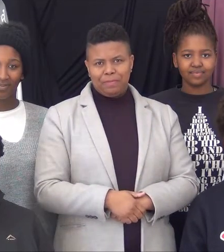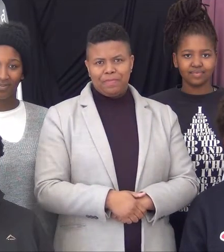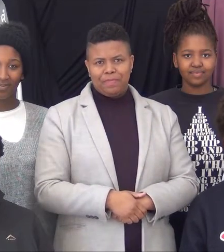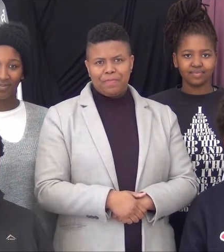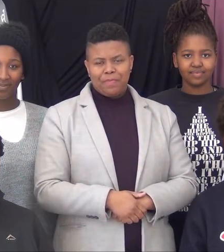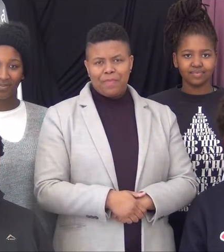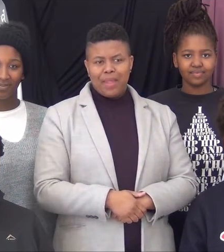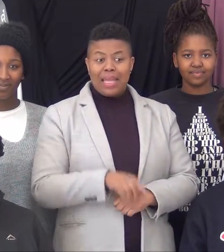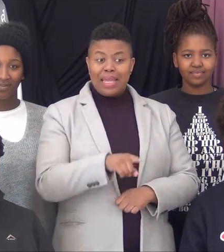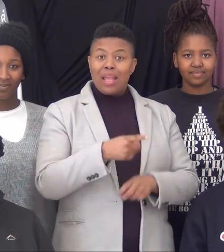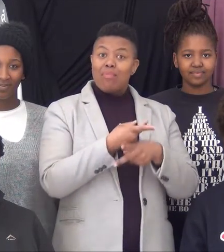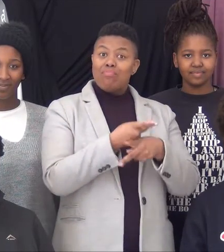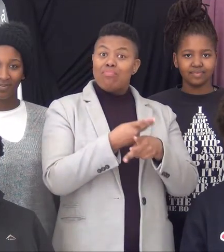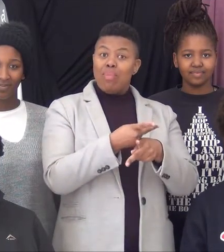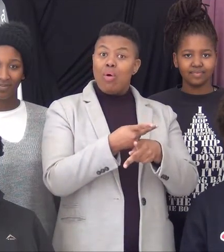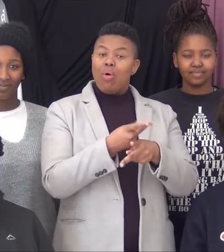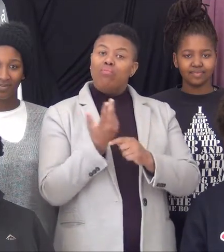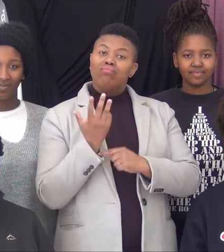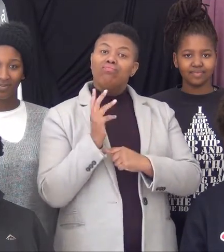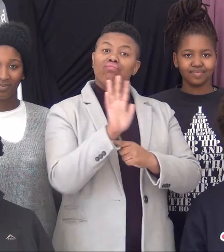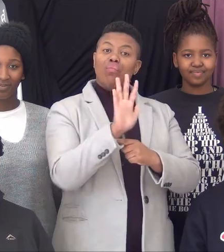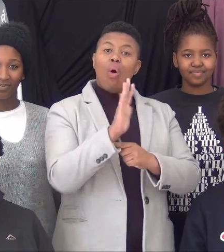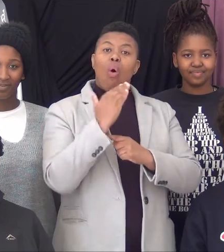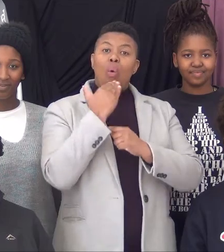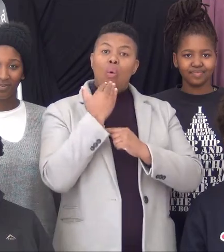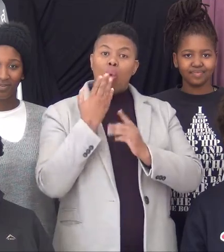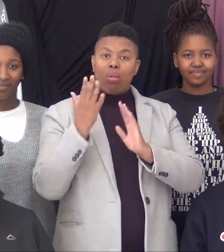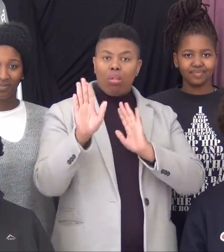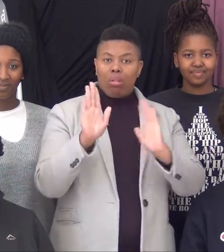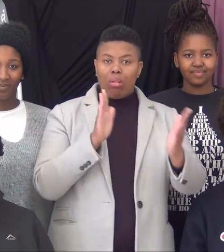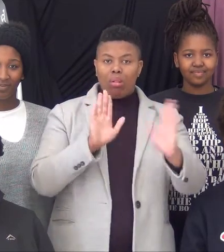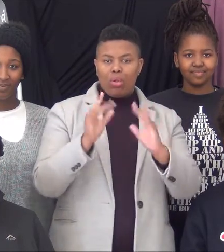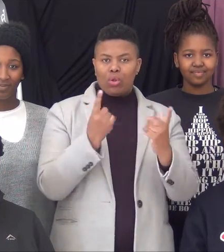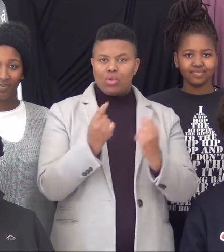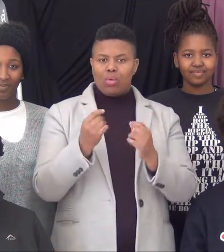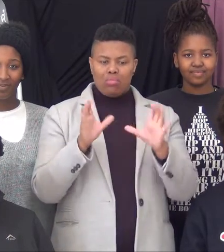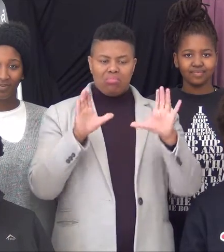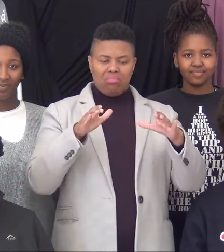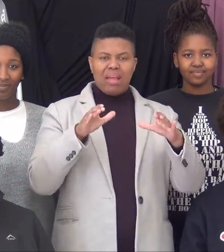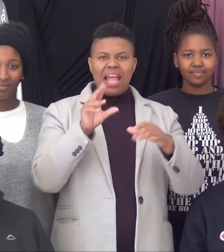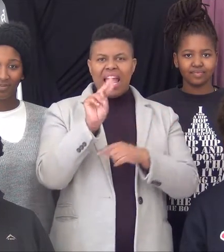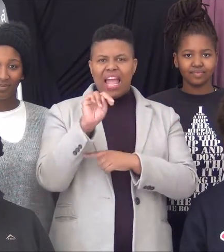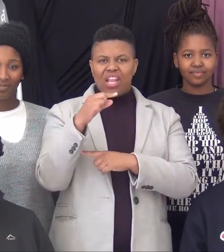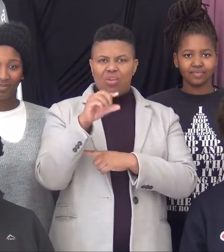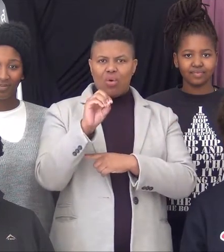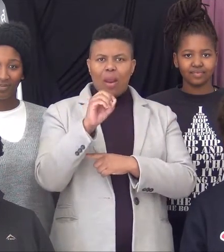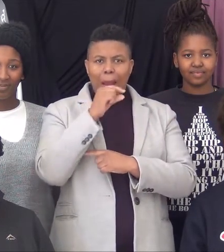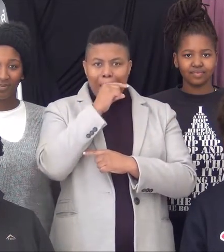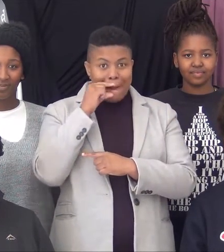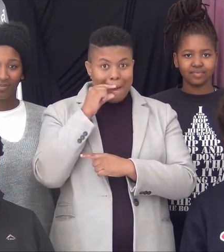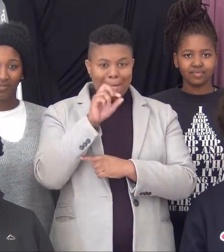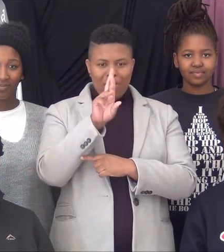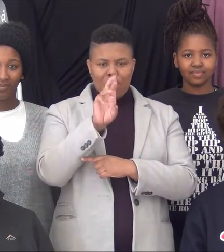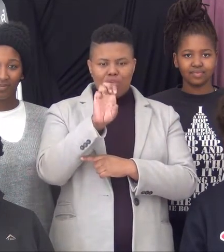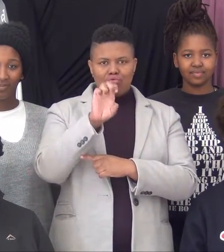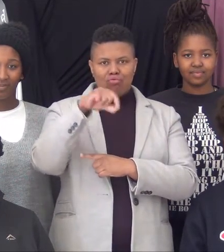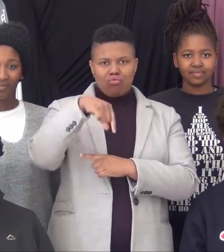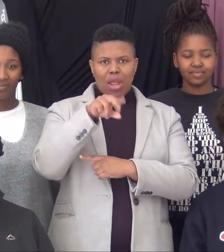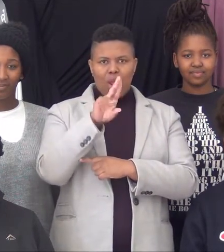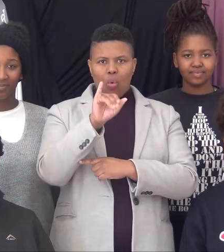The production will be mounted by a humanitarian non-profit organisation called Requiem for the Living